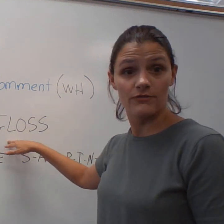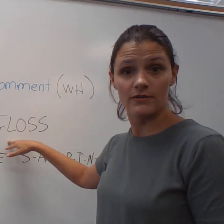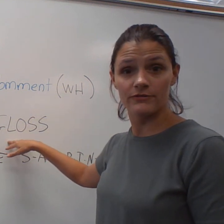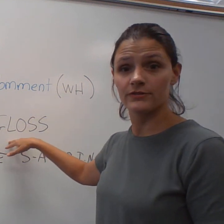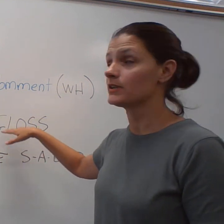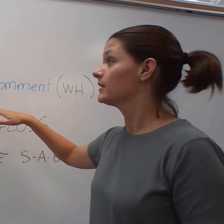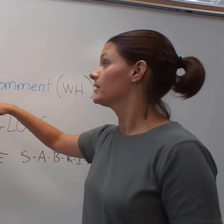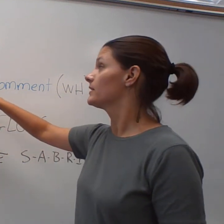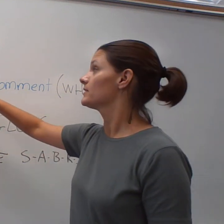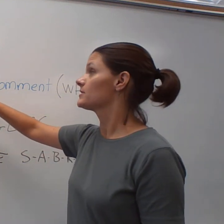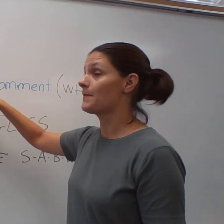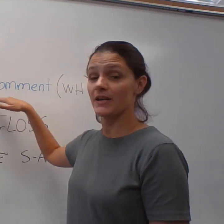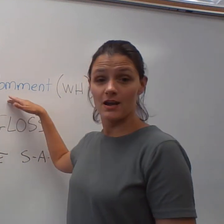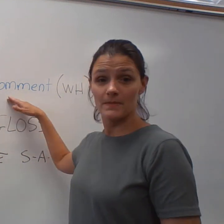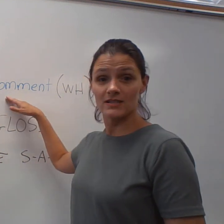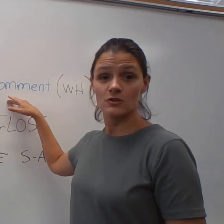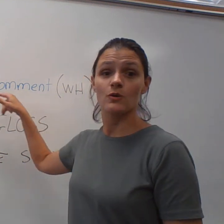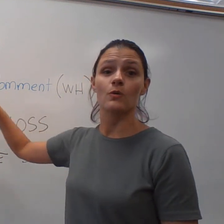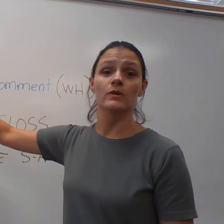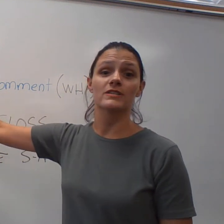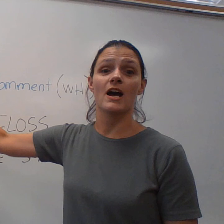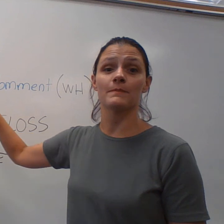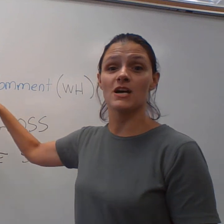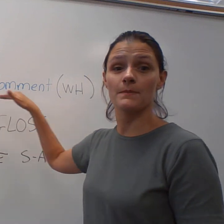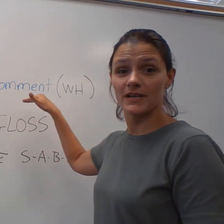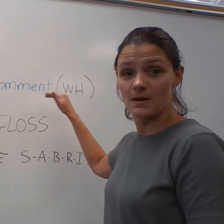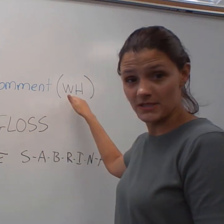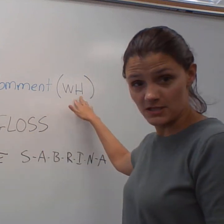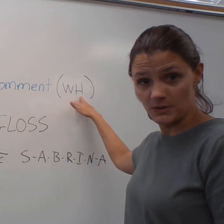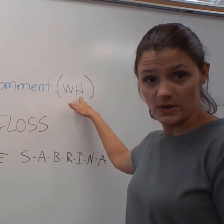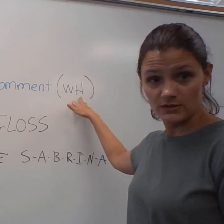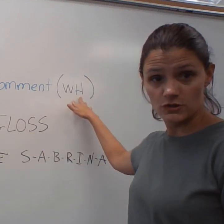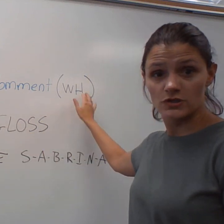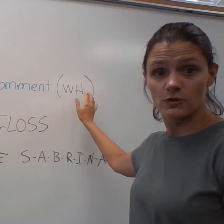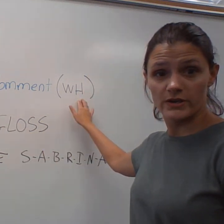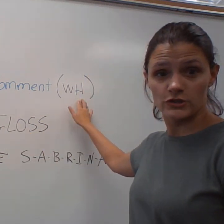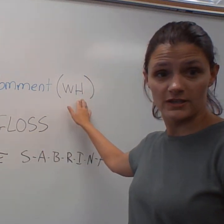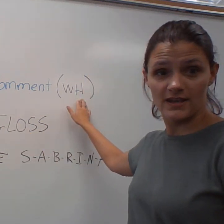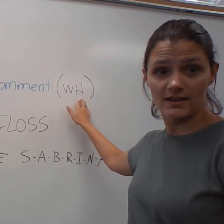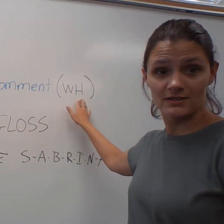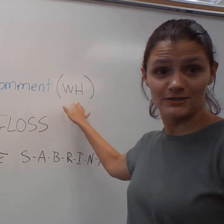of. Topic comment or time topic comment WH. Question at the end.